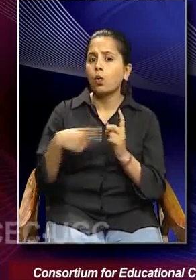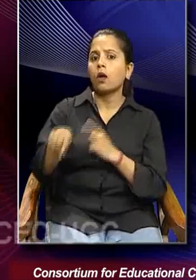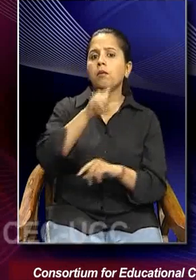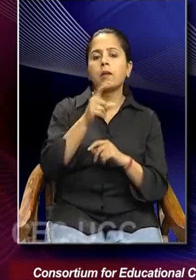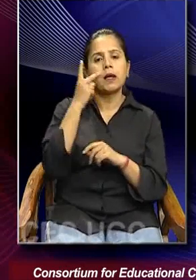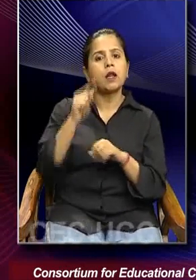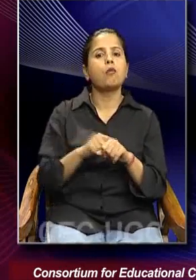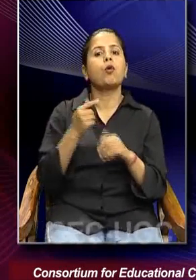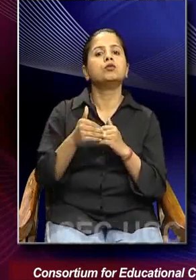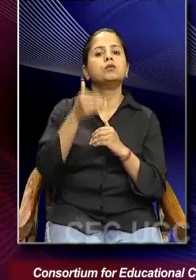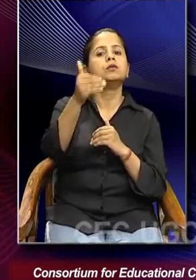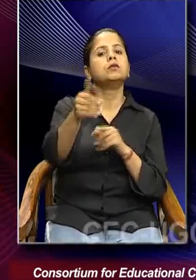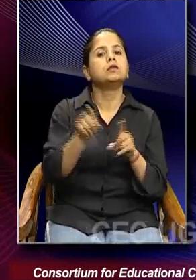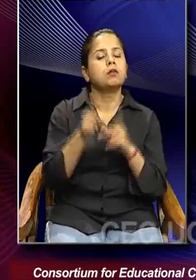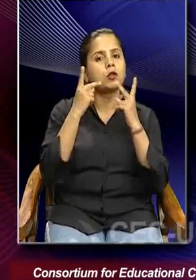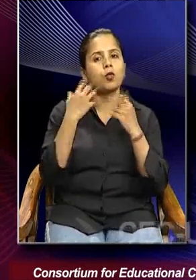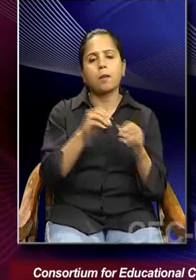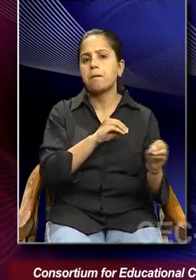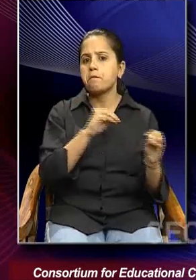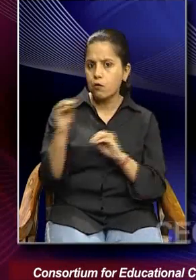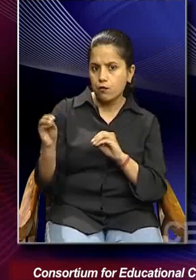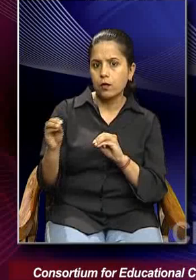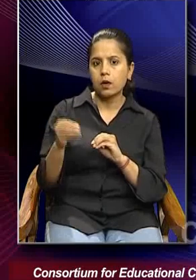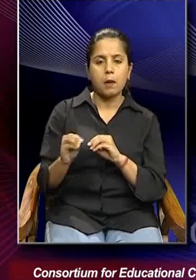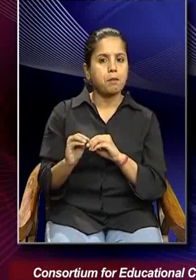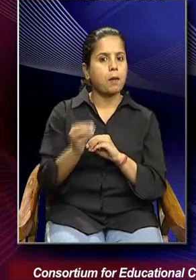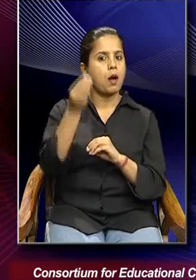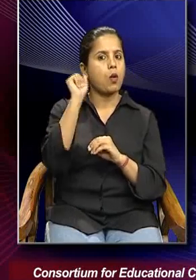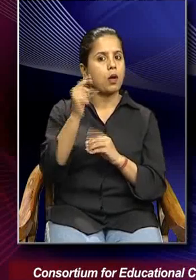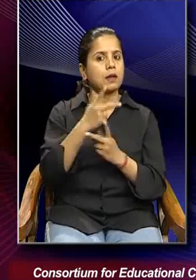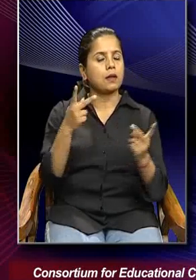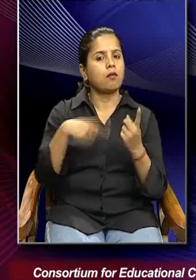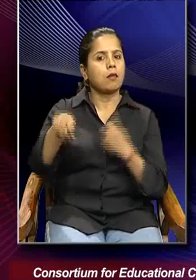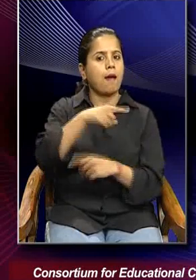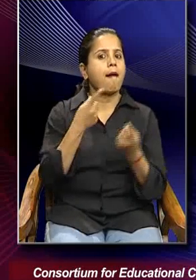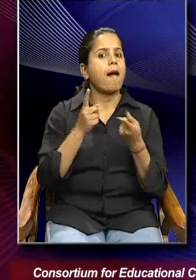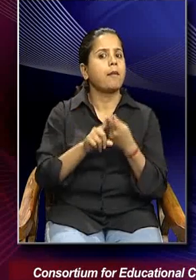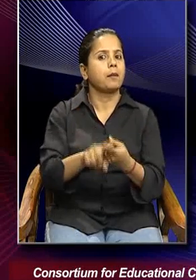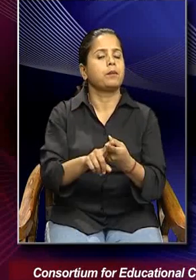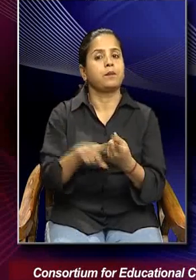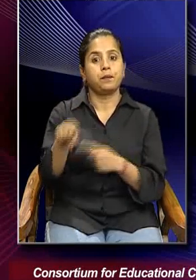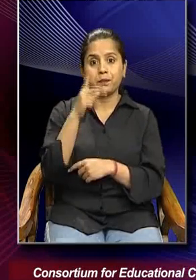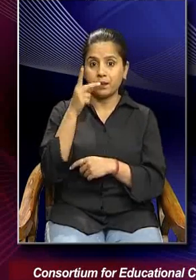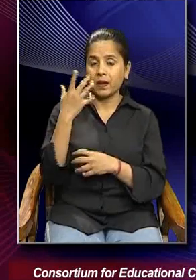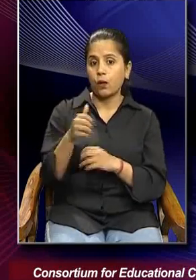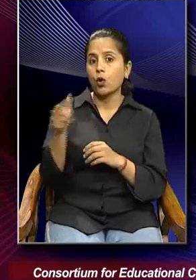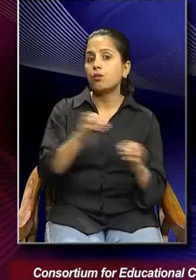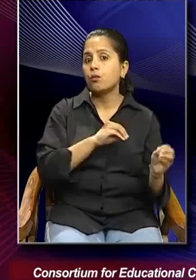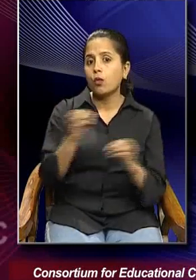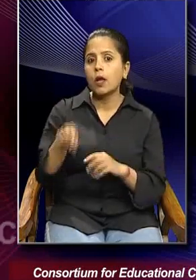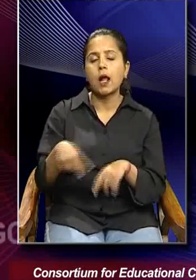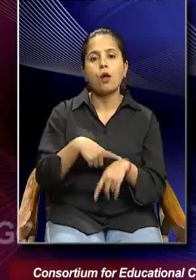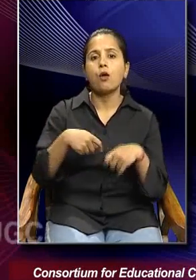for opportunity to move for improving their material circumstances, and hence they tend to move to